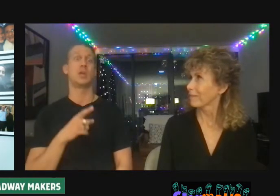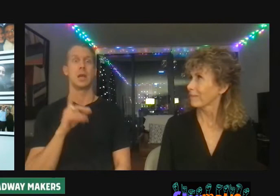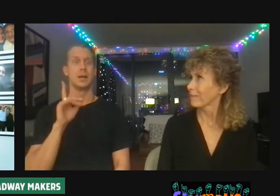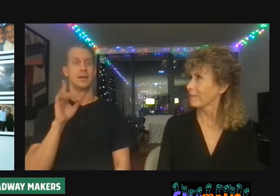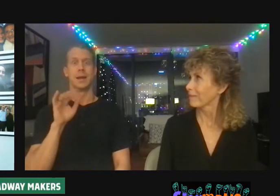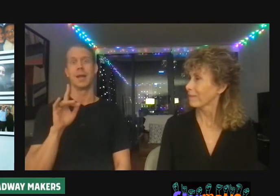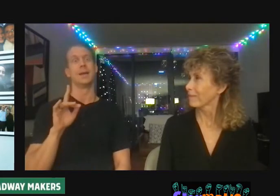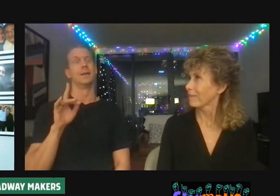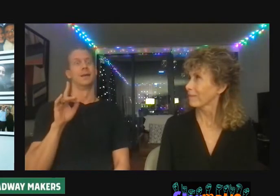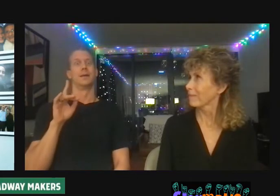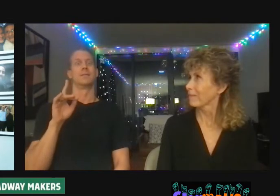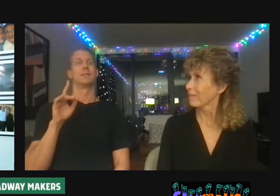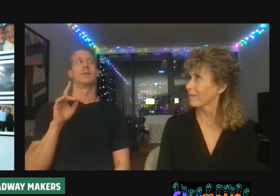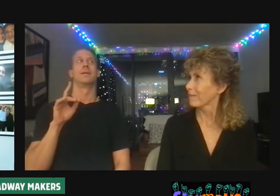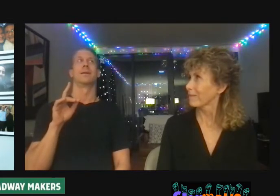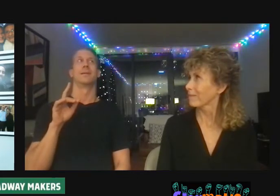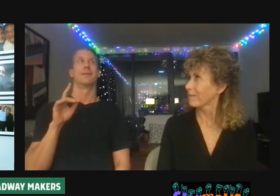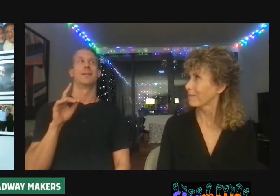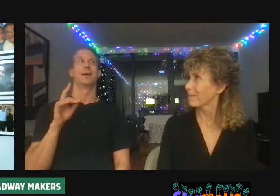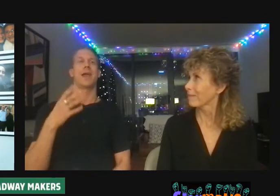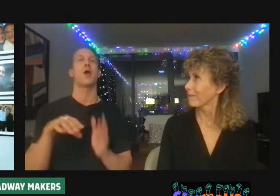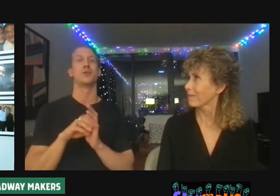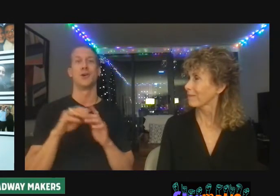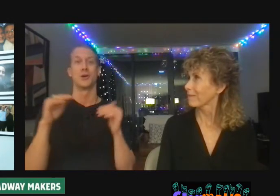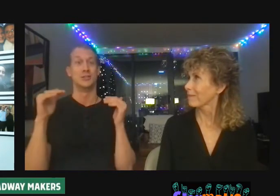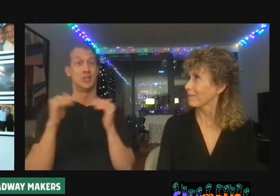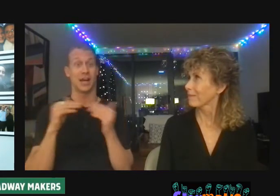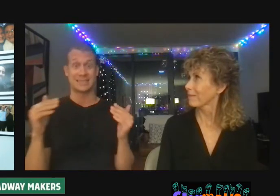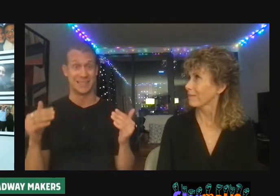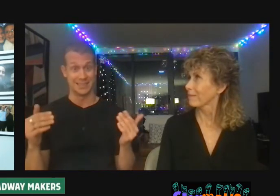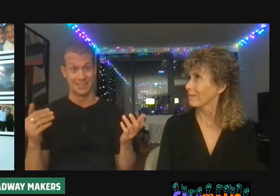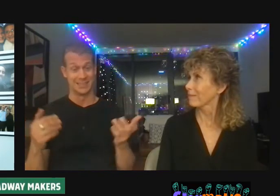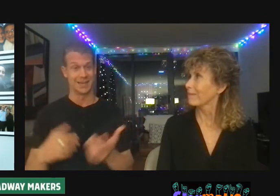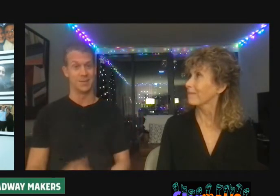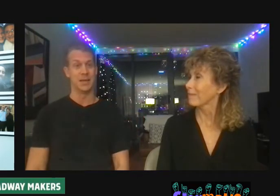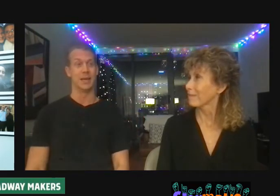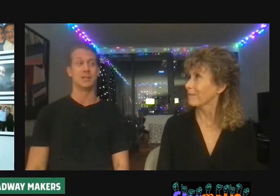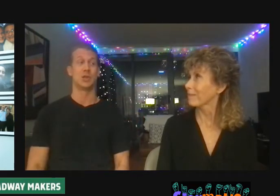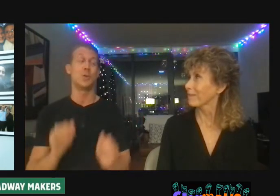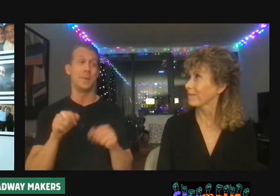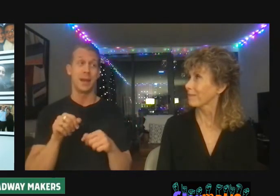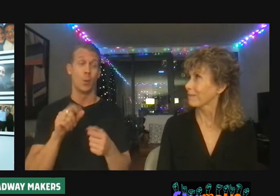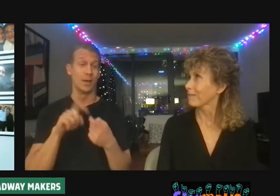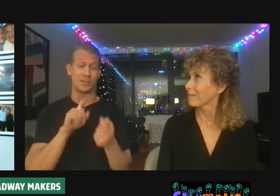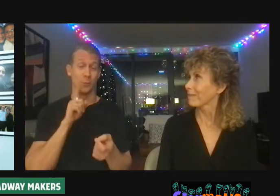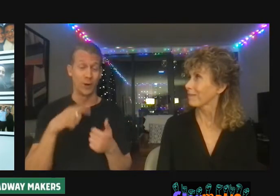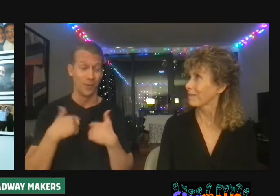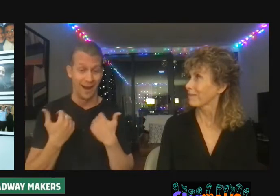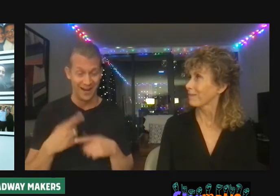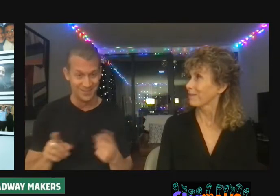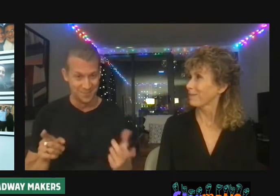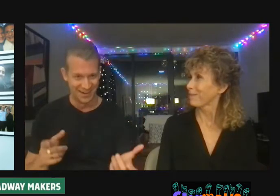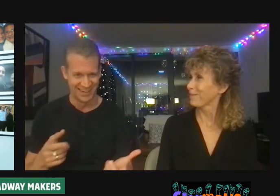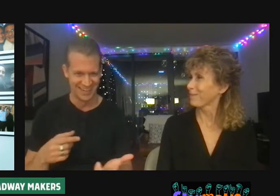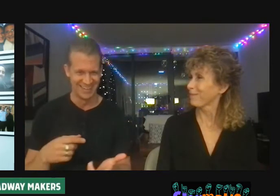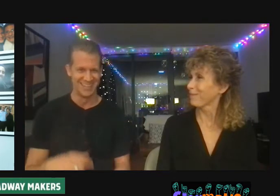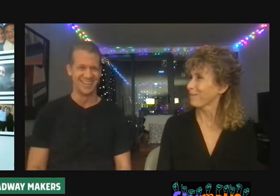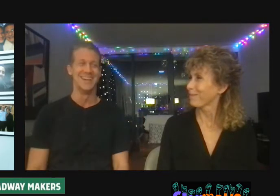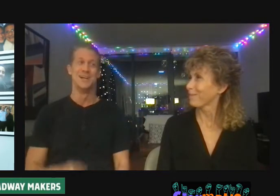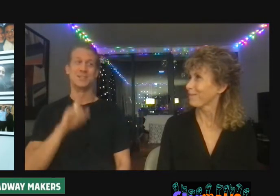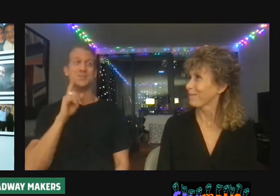and she did the character justice. I mean, she could be a witch in real life,